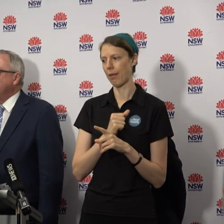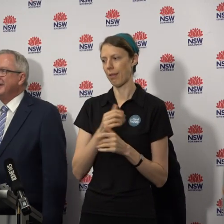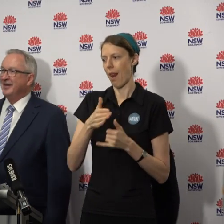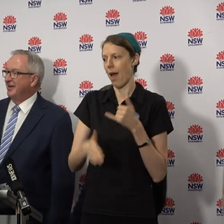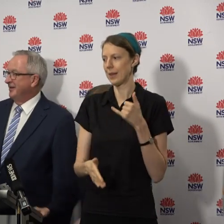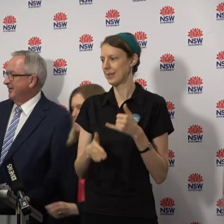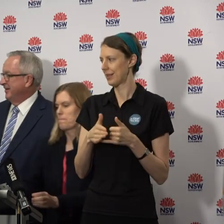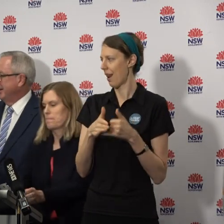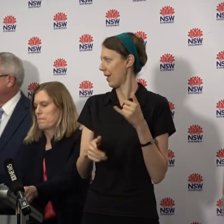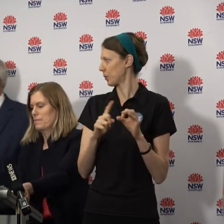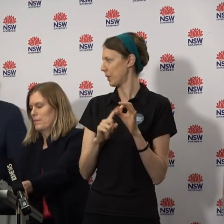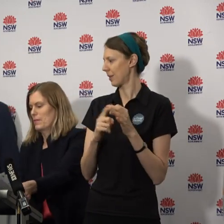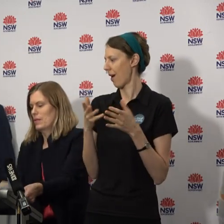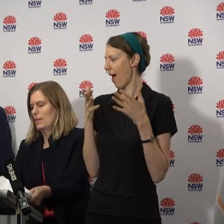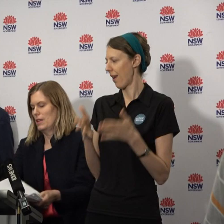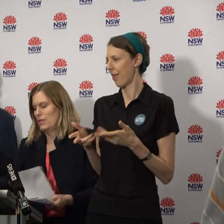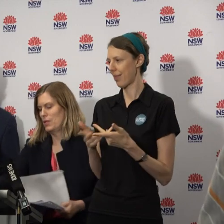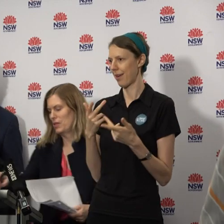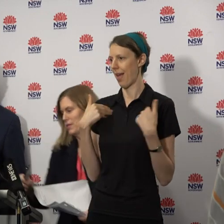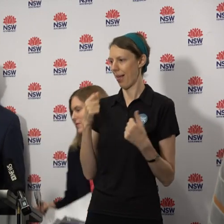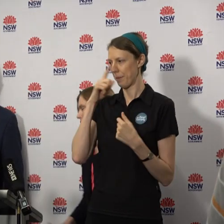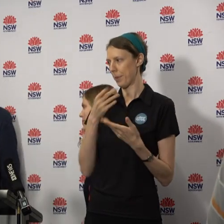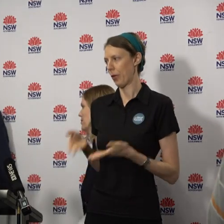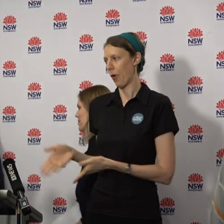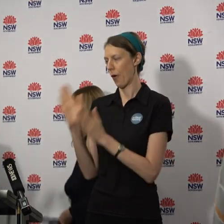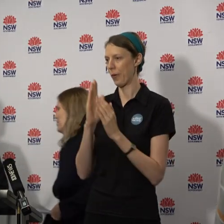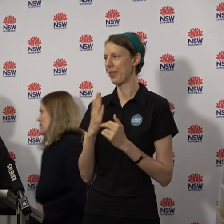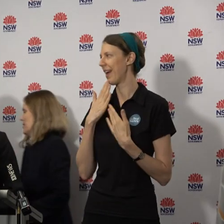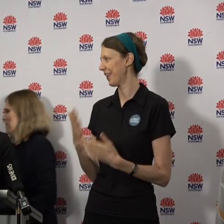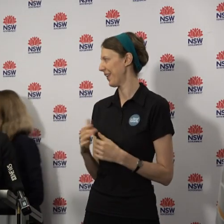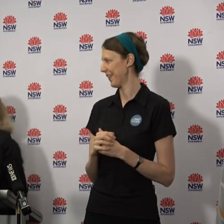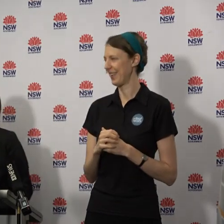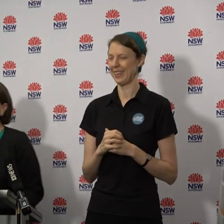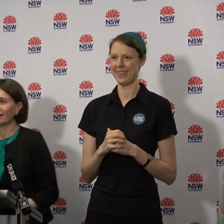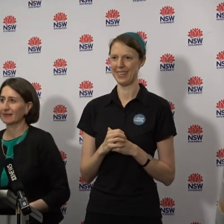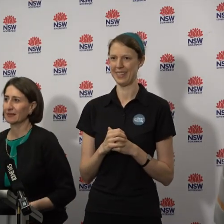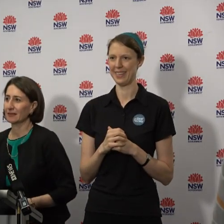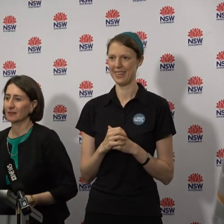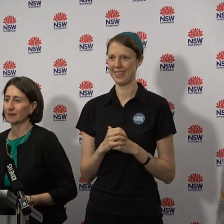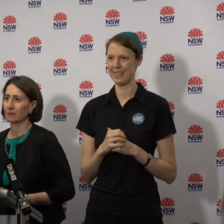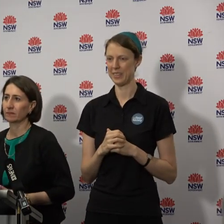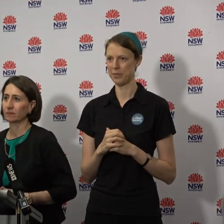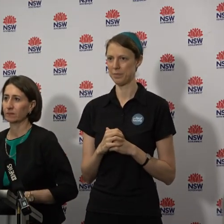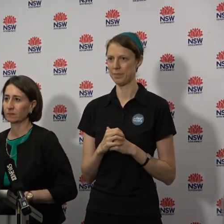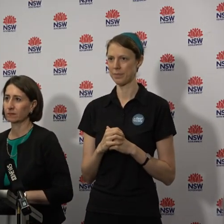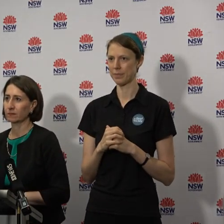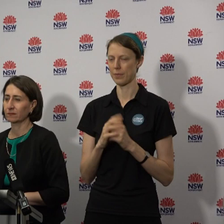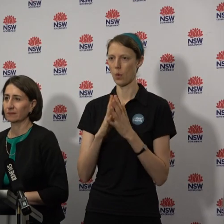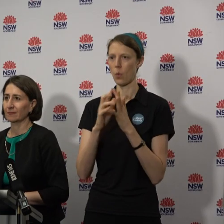health people go then. Yeah, Now onto just other one topics. quick Thank one you on very much. WestConnex. Thanks everybody. Thank you. Yeah. Why is the government